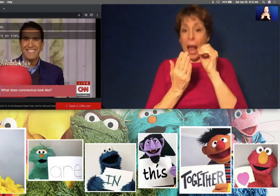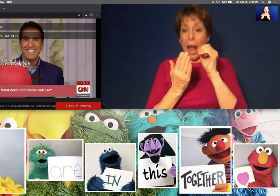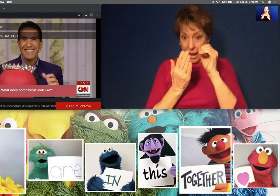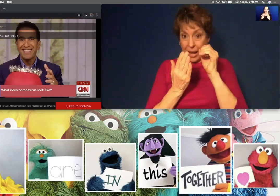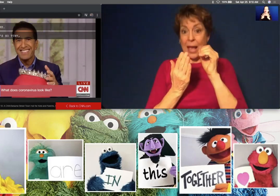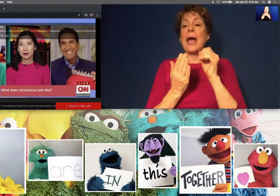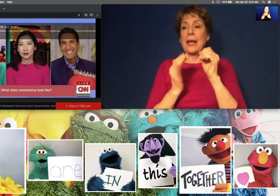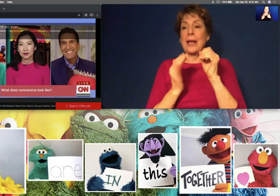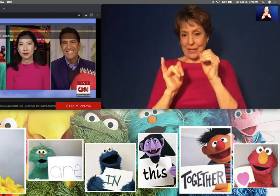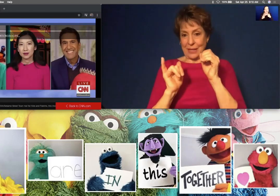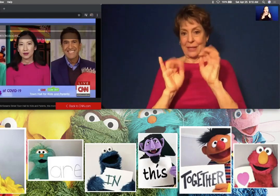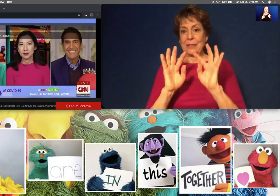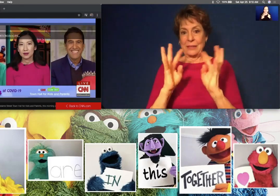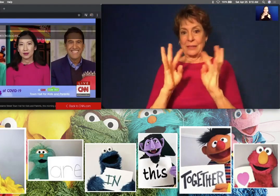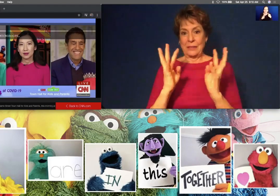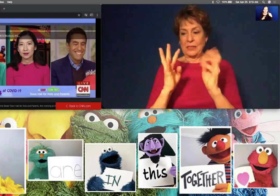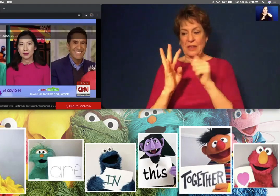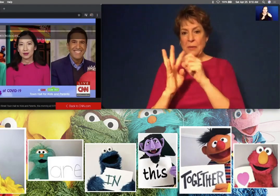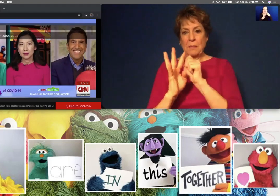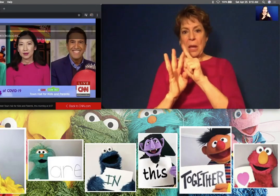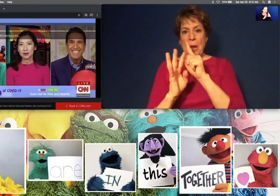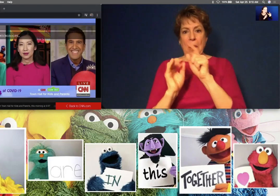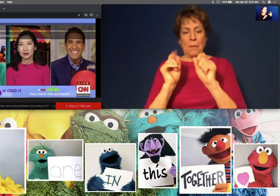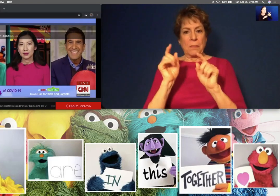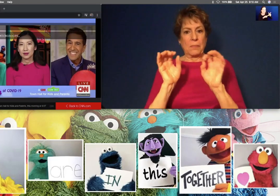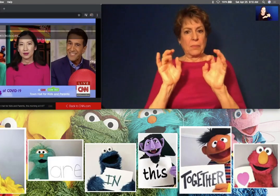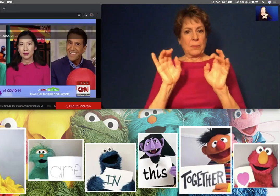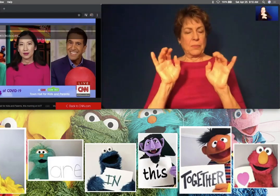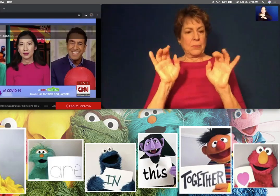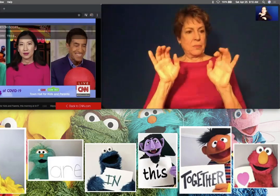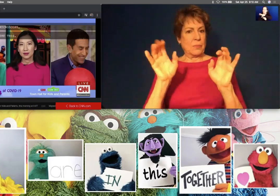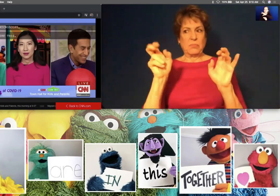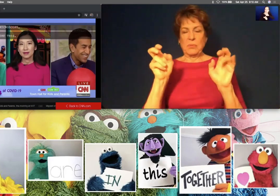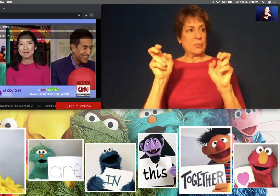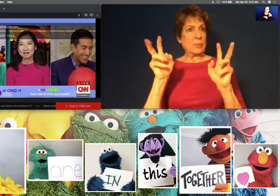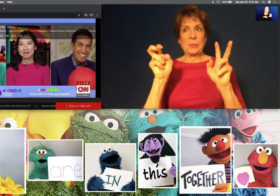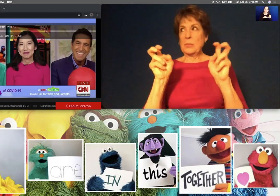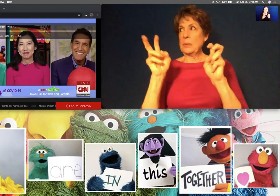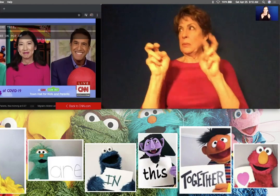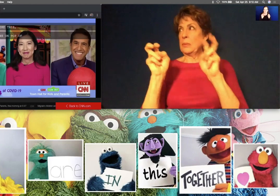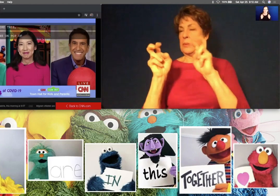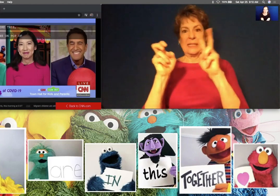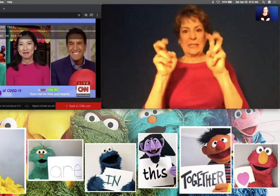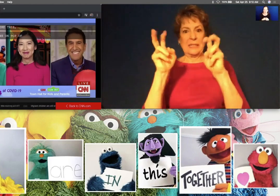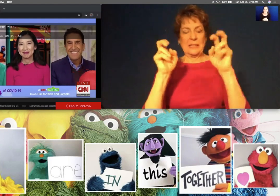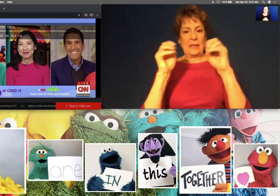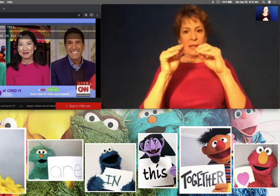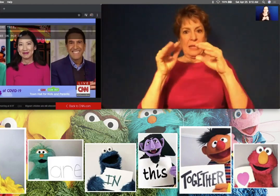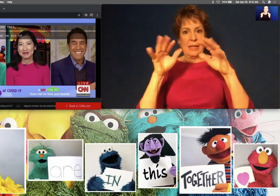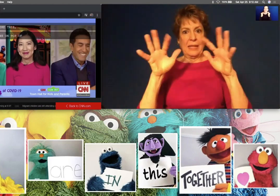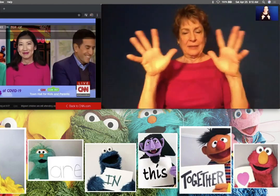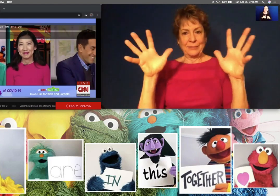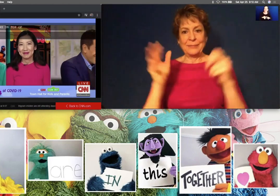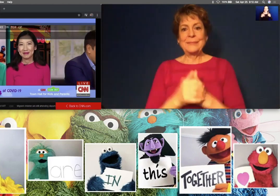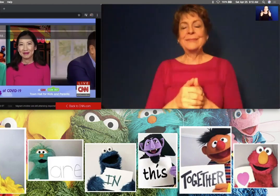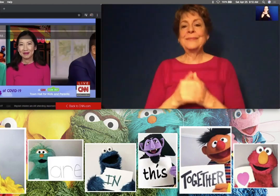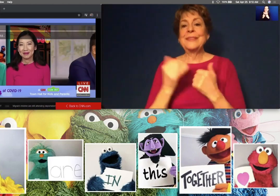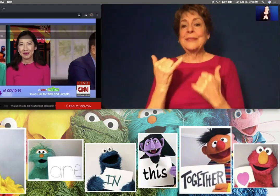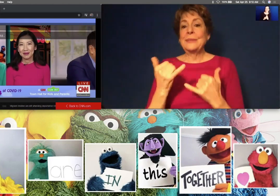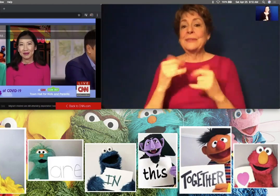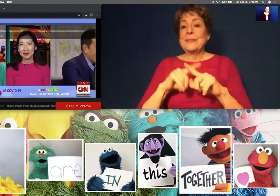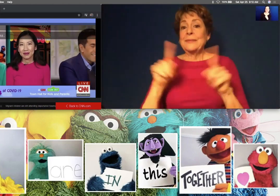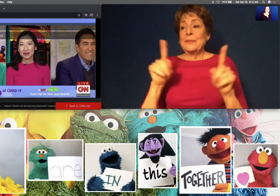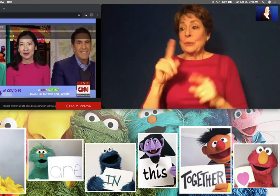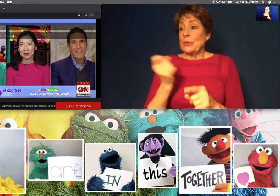little proteins on top of the crown. Hope that helps, James. And now we know where it gets its name. That's right.